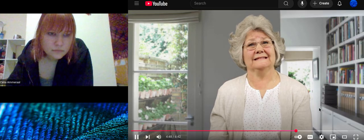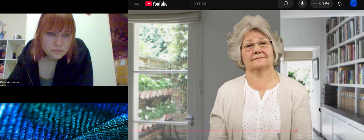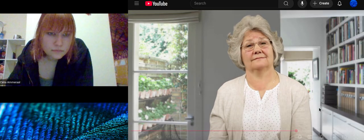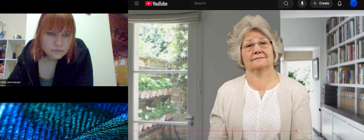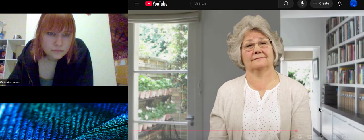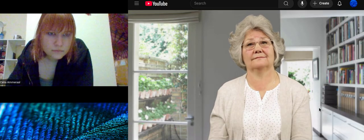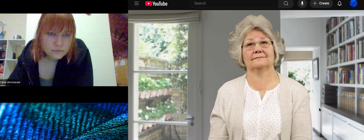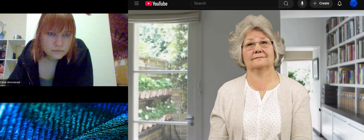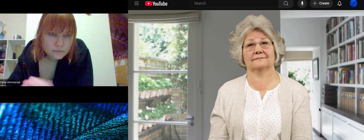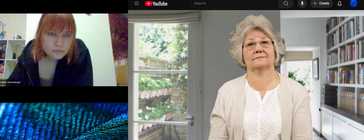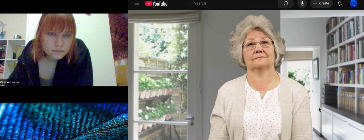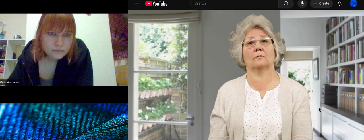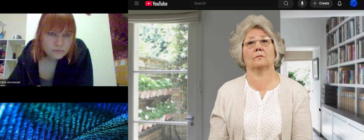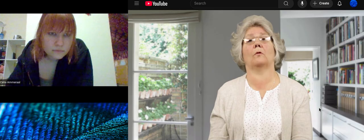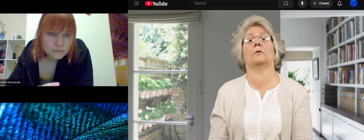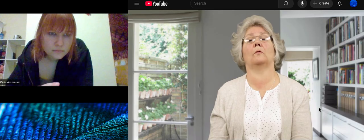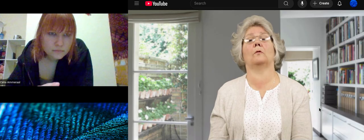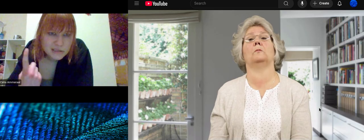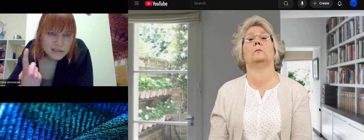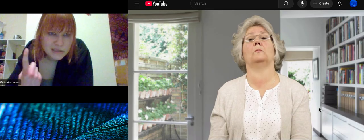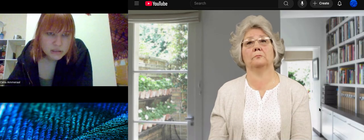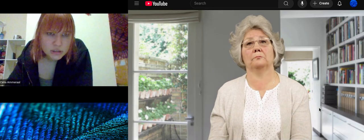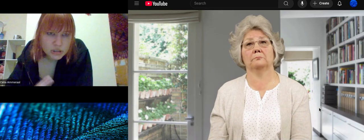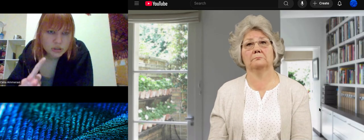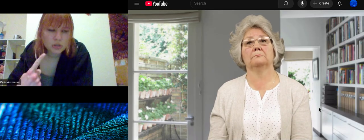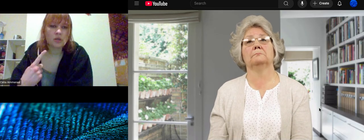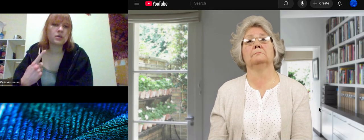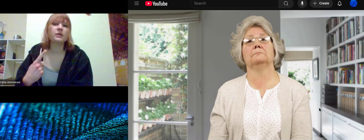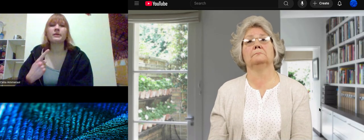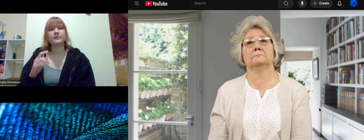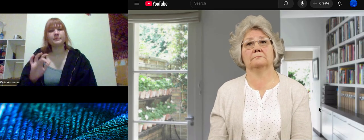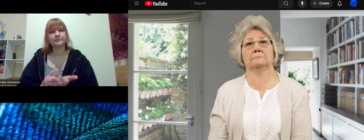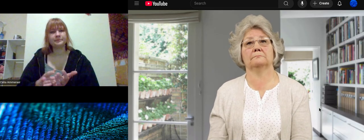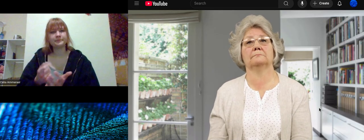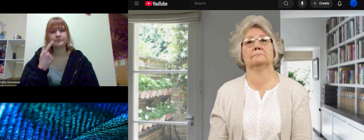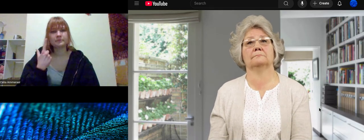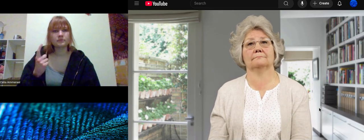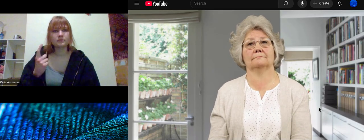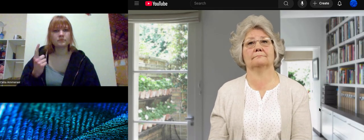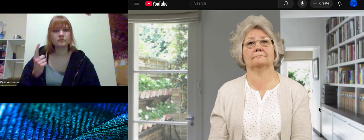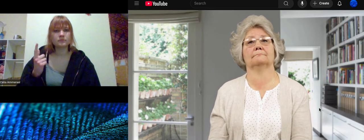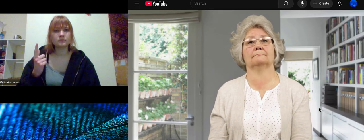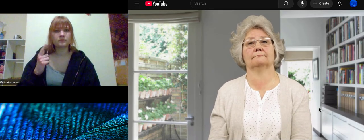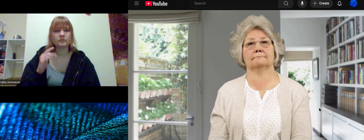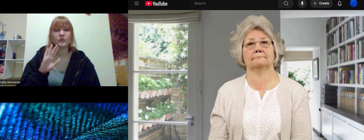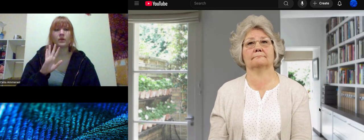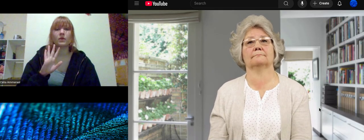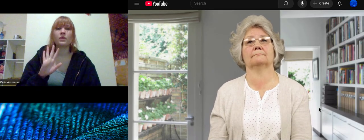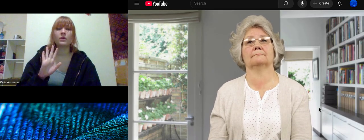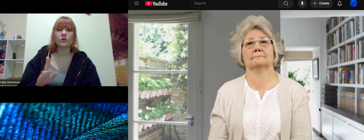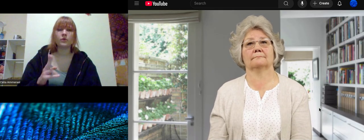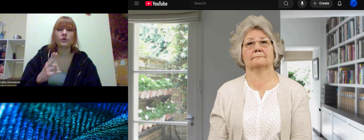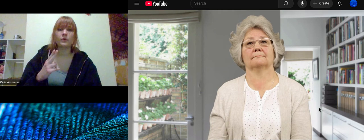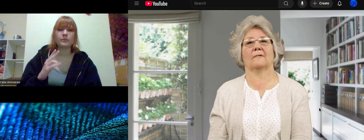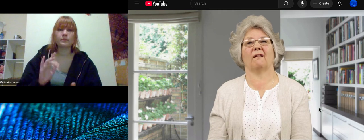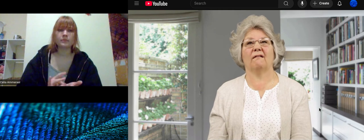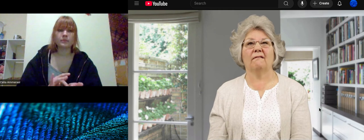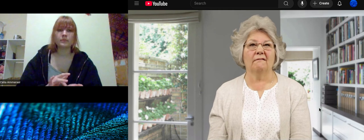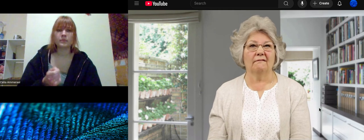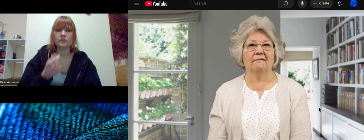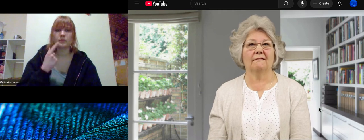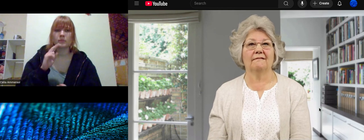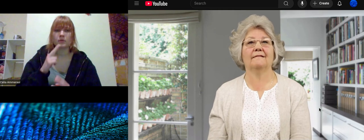normal with people who just began taking the medication that you're taking, which is from your records here,